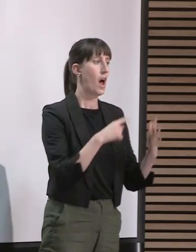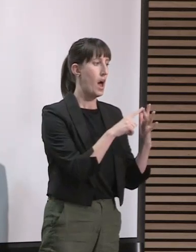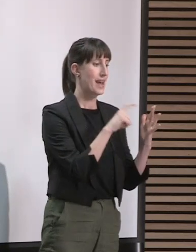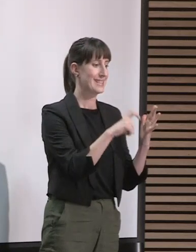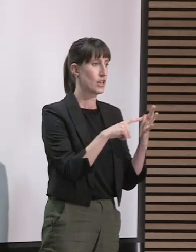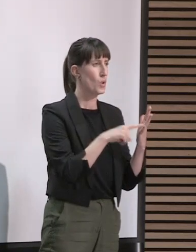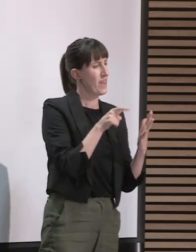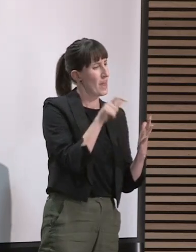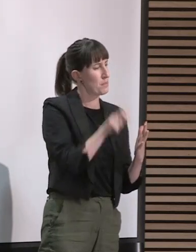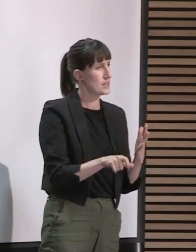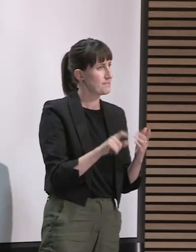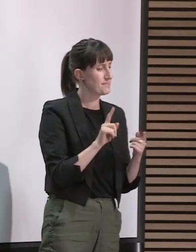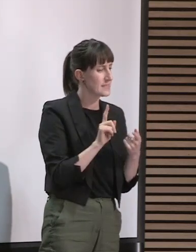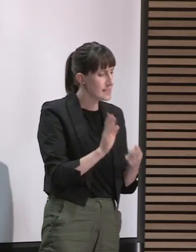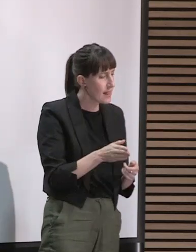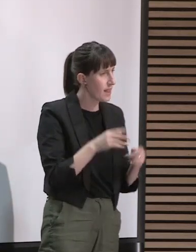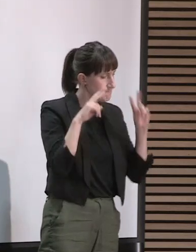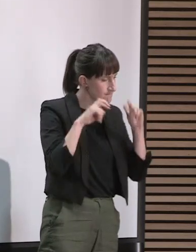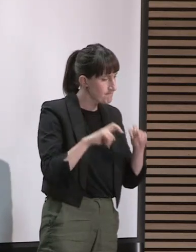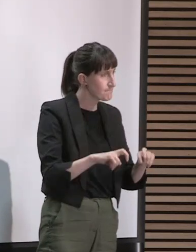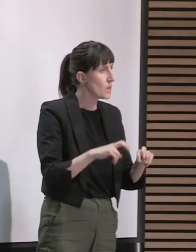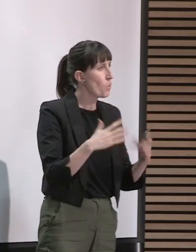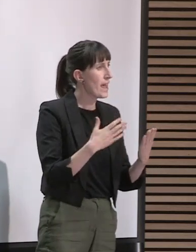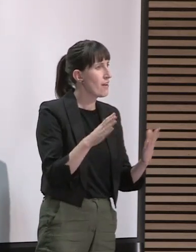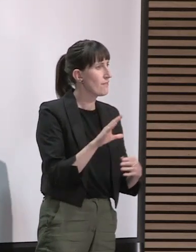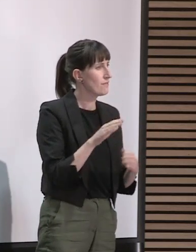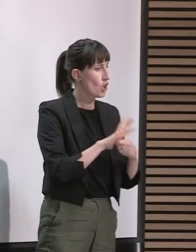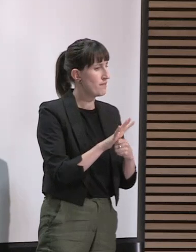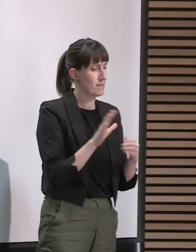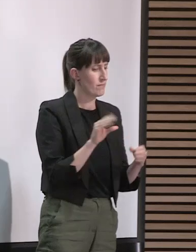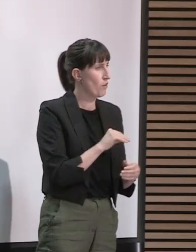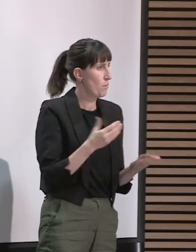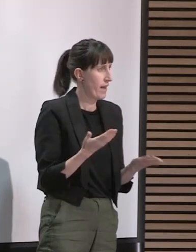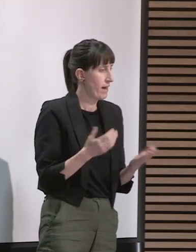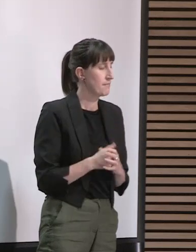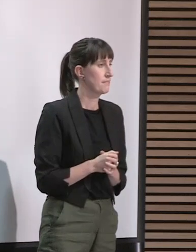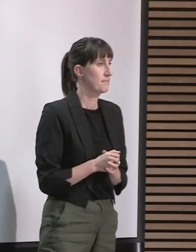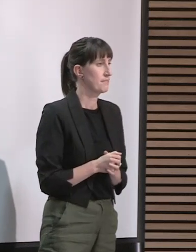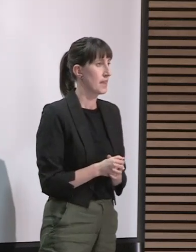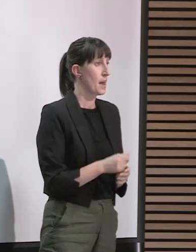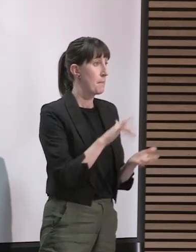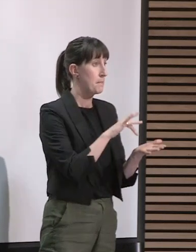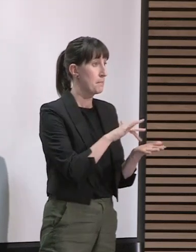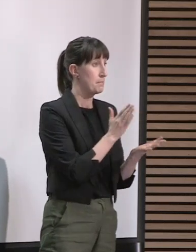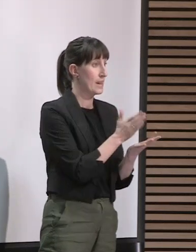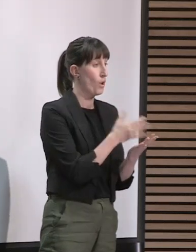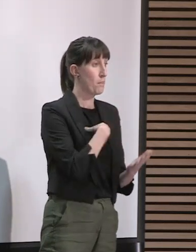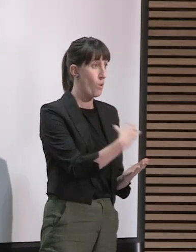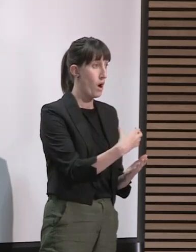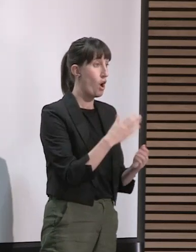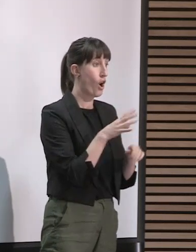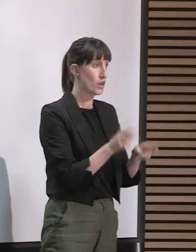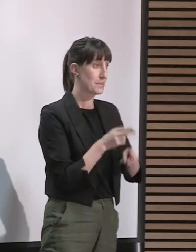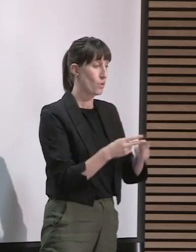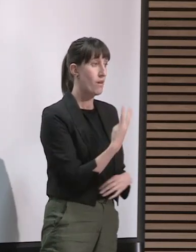under investigation by Auckland Regional Public Health. There are 4 patients with COVID-19 in Middlemore Hospital. 2 are stable